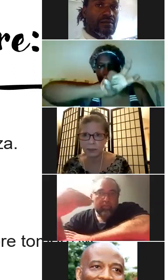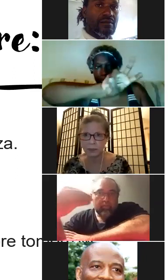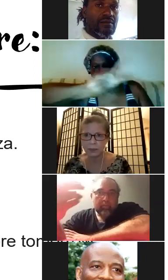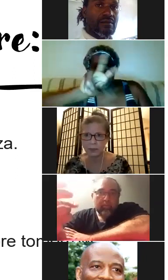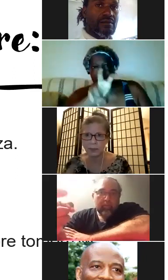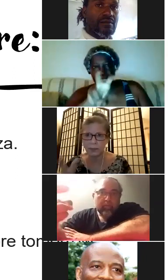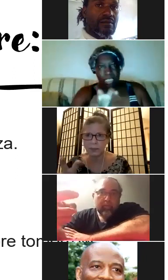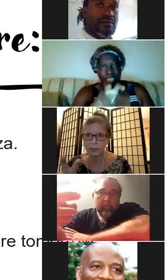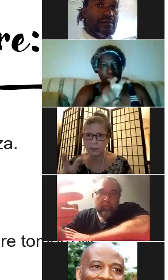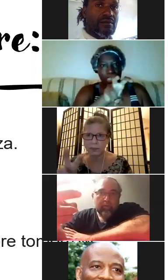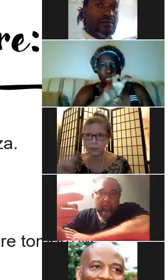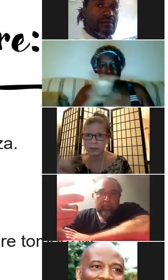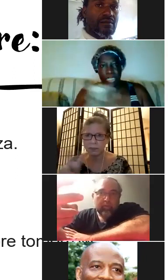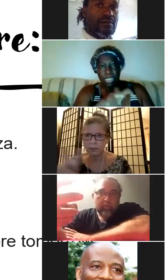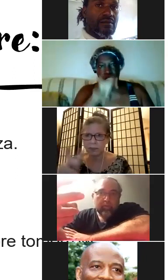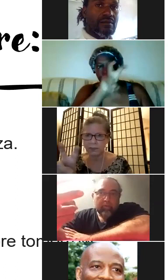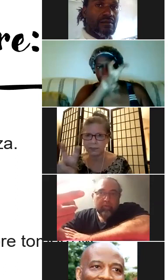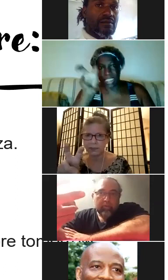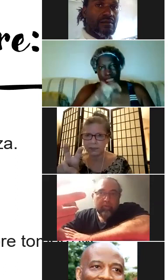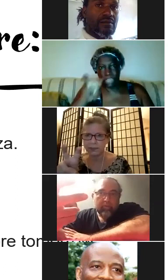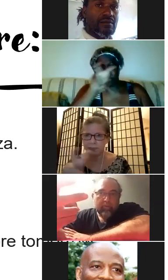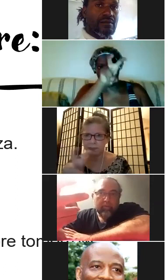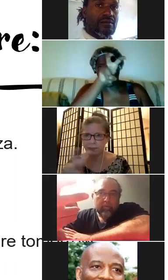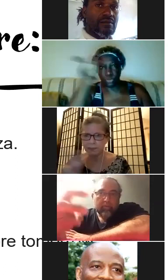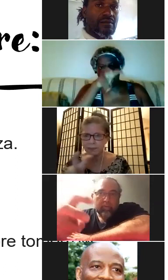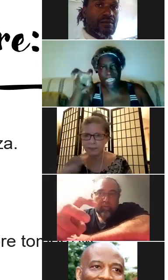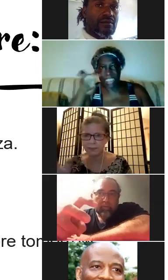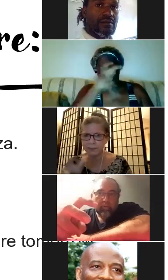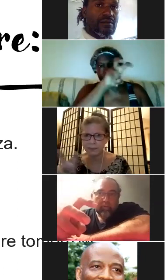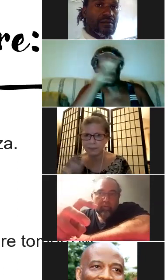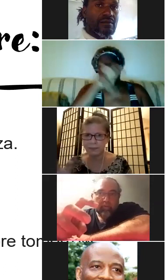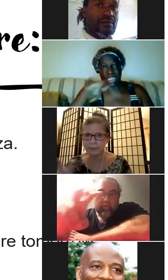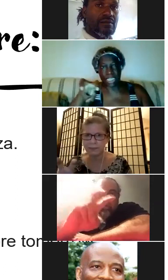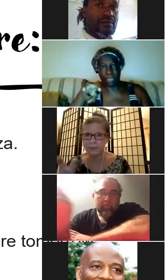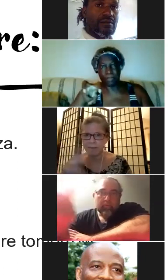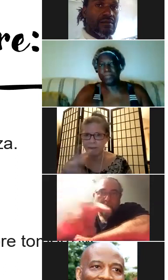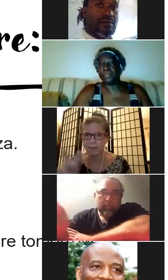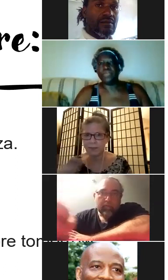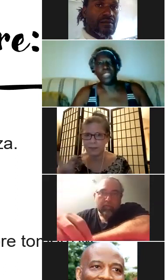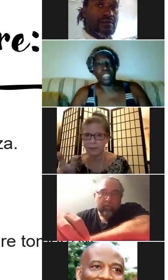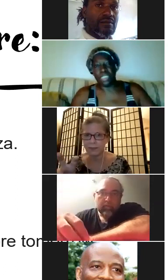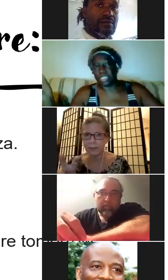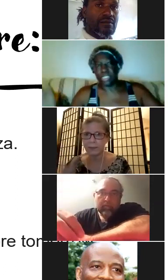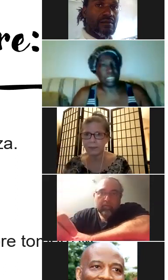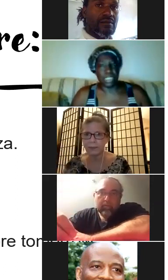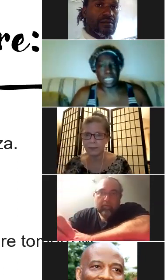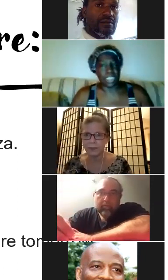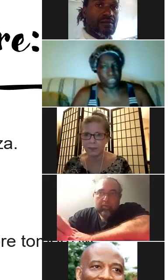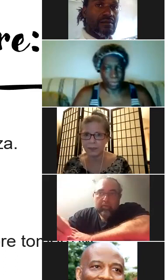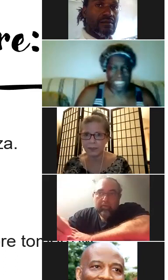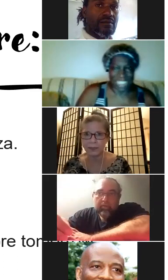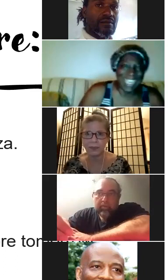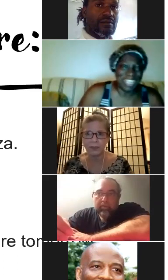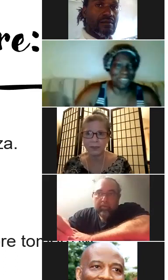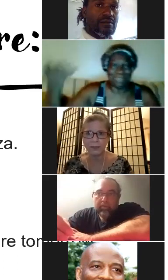The snake teeth with drawing a Z for the 2 Z's, pizza. It's a lot of